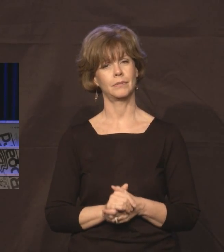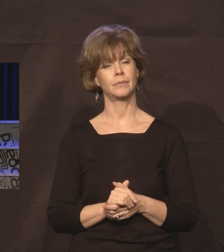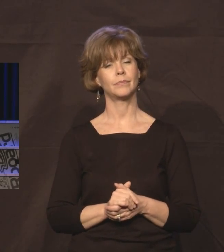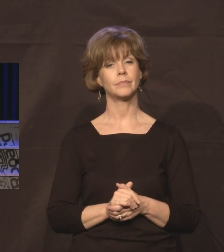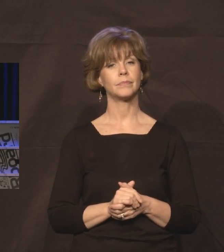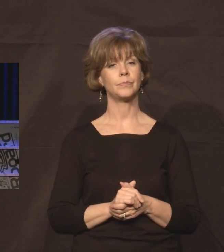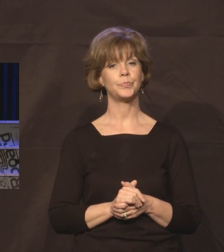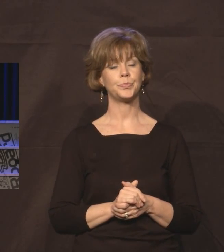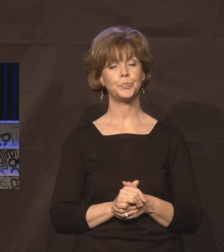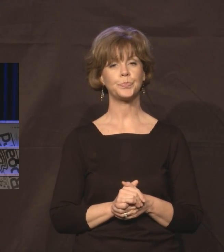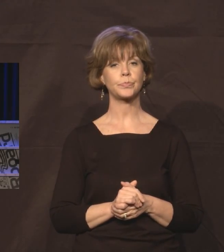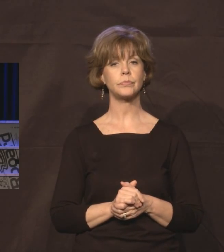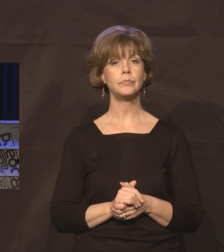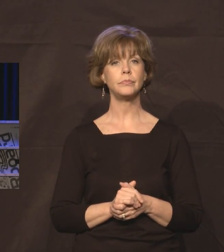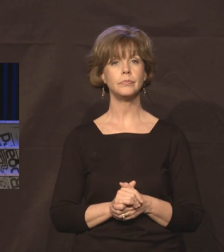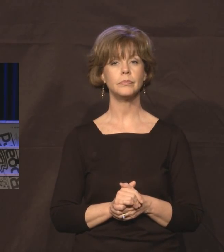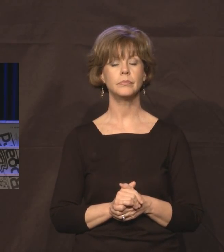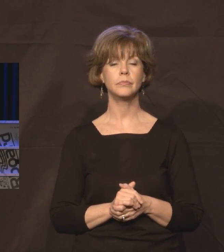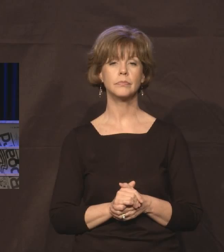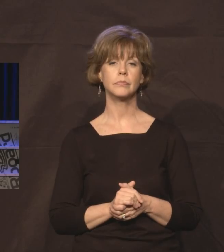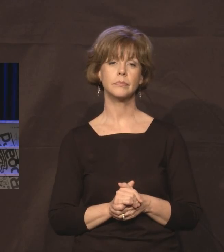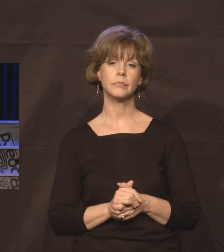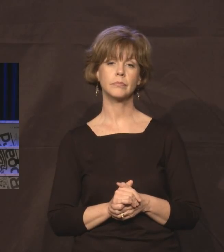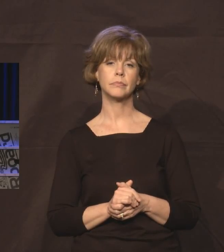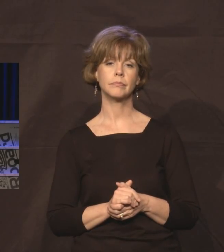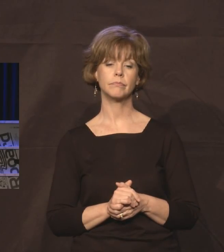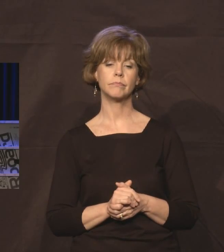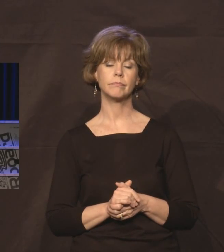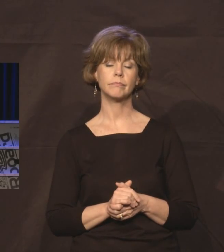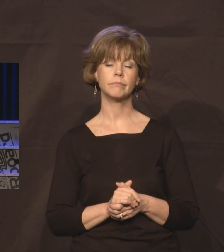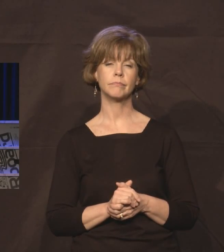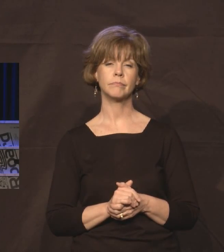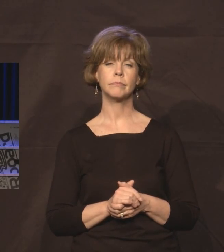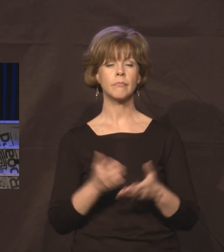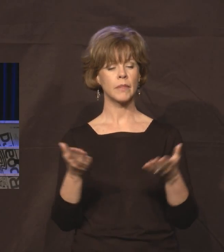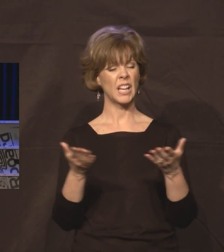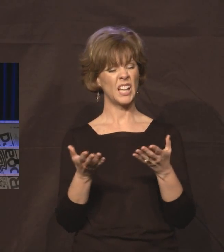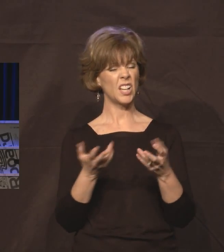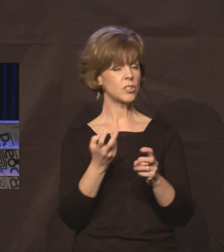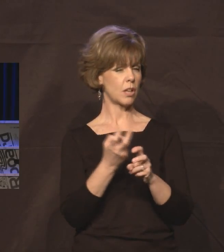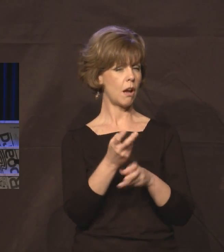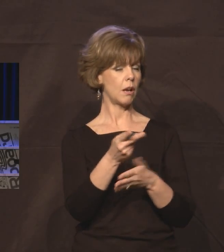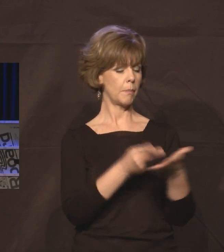You know, here's the hard part, though. We're talking about obedience, right? See,